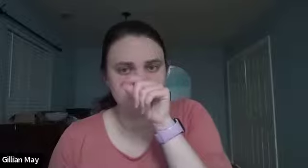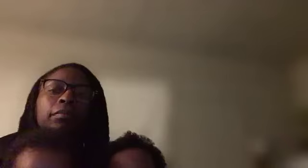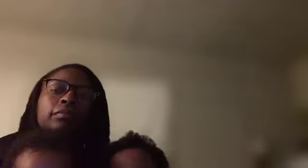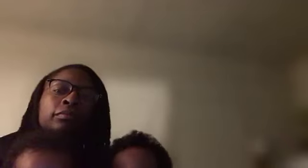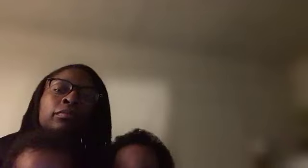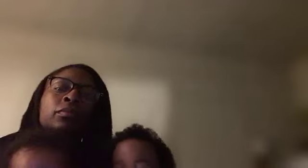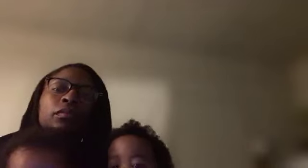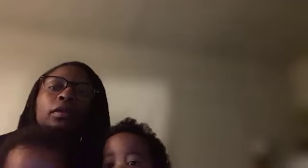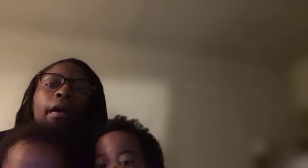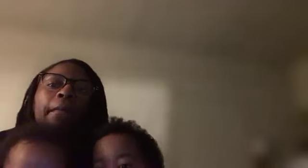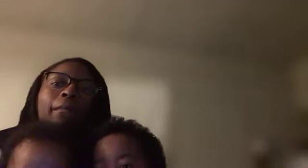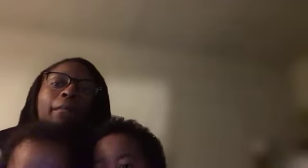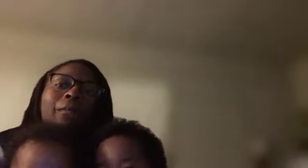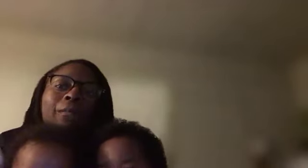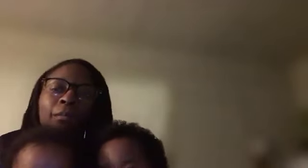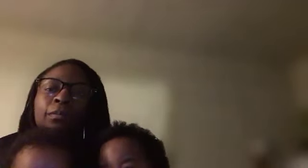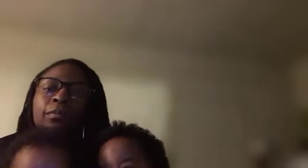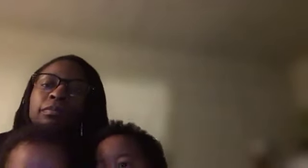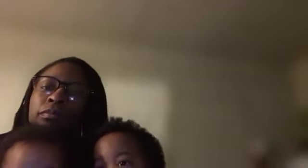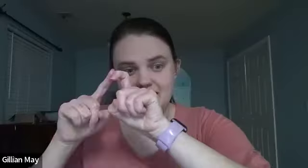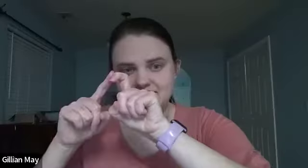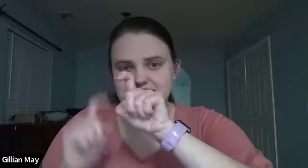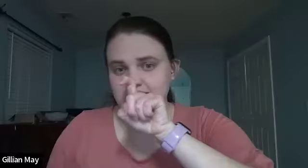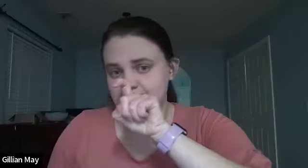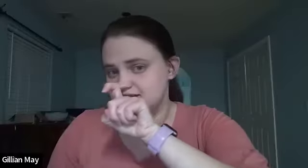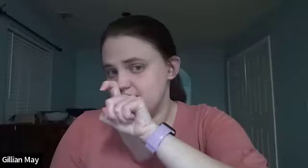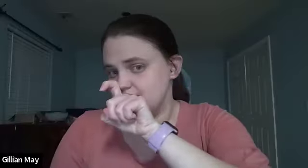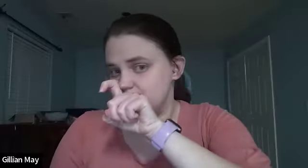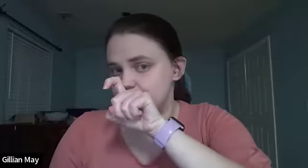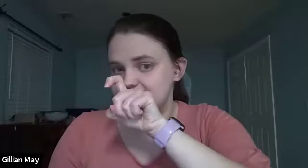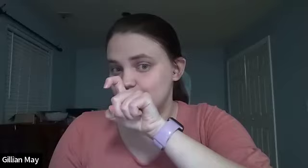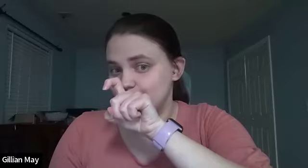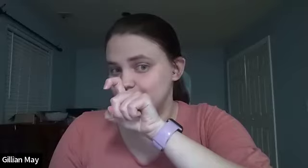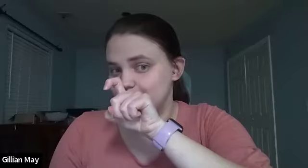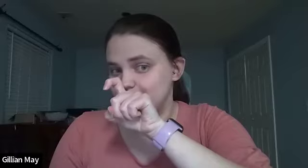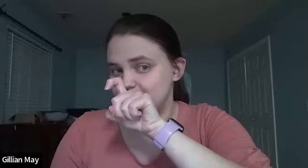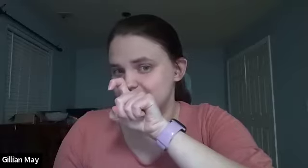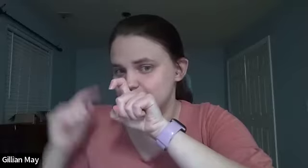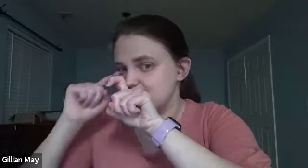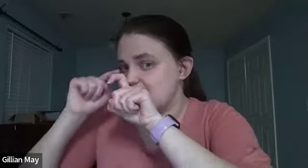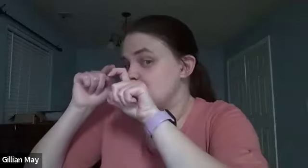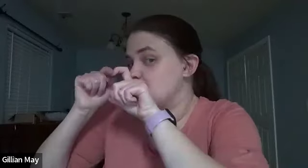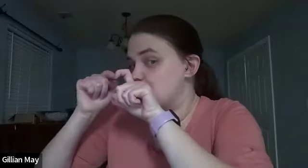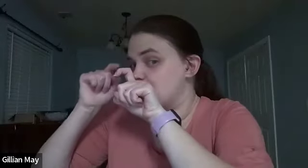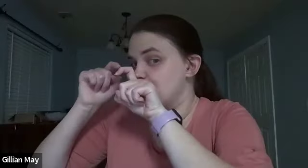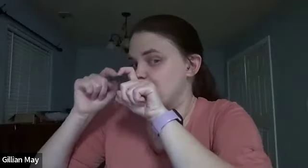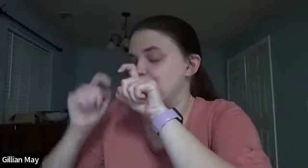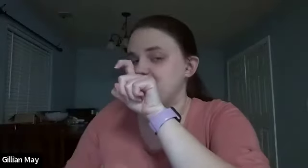bird. Is that X, and it's the back of your nose, eagle. So it's like that little curl,